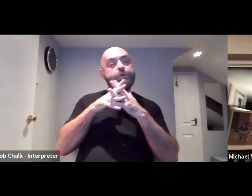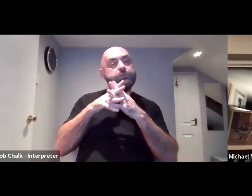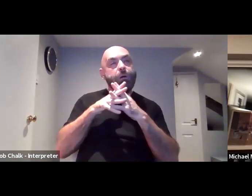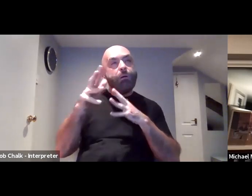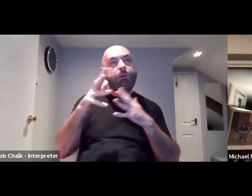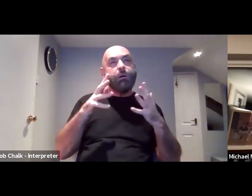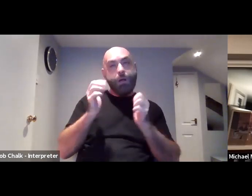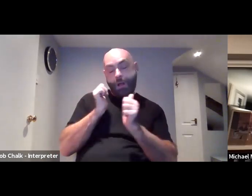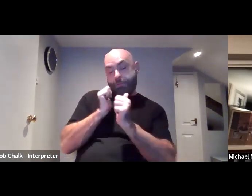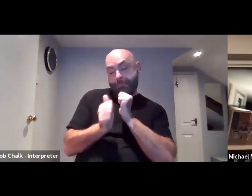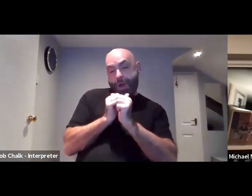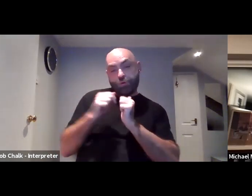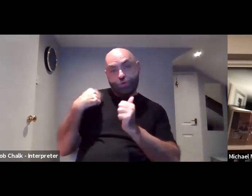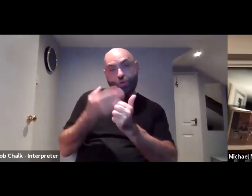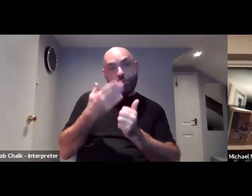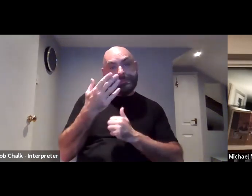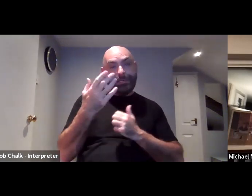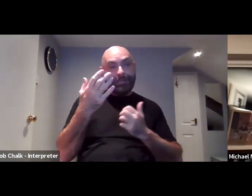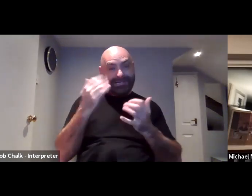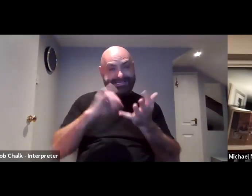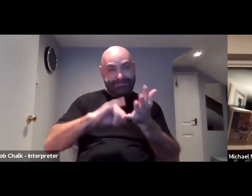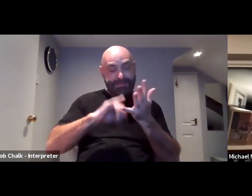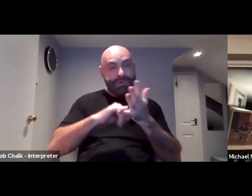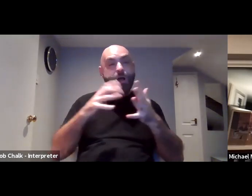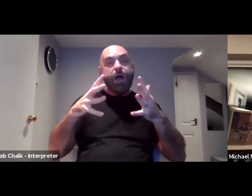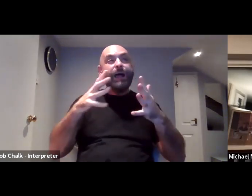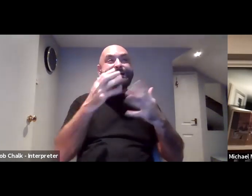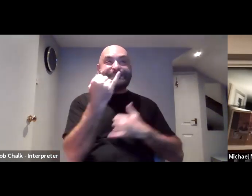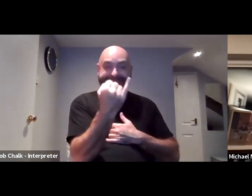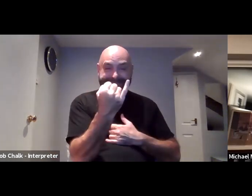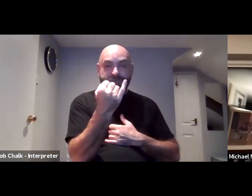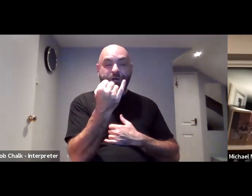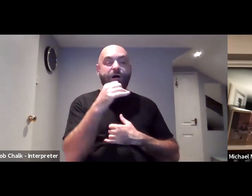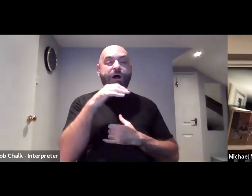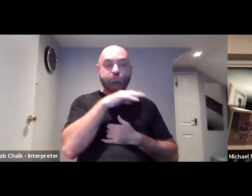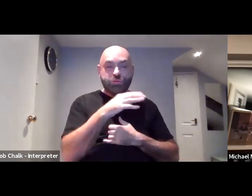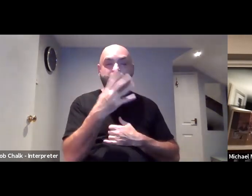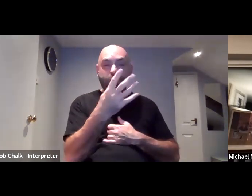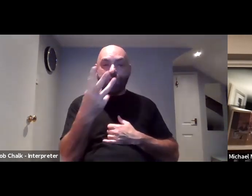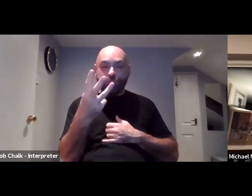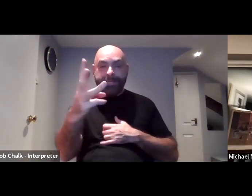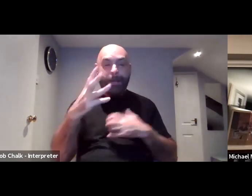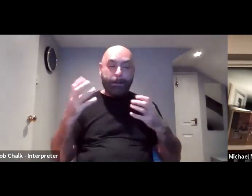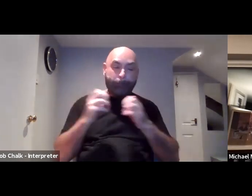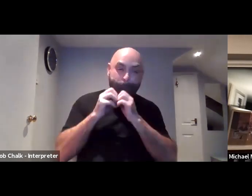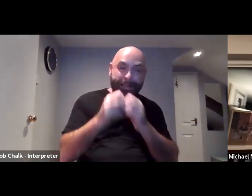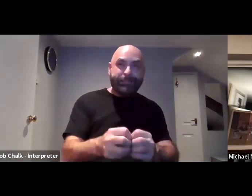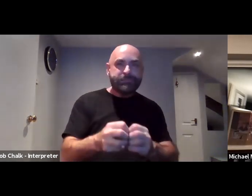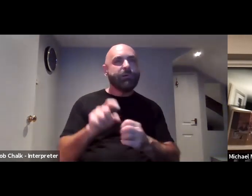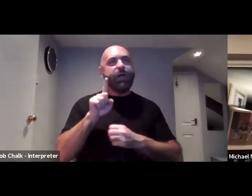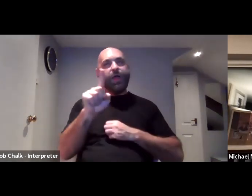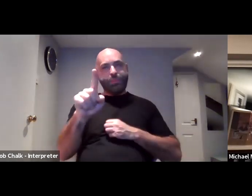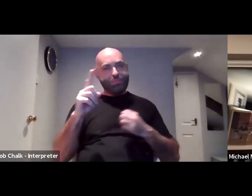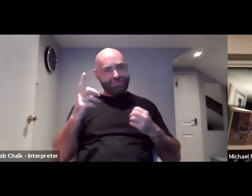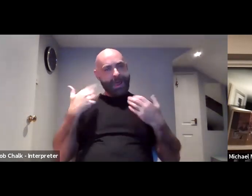from March to September, American 643 billionaires increased their wealth